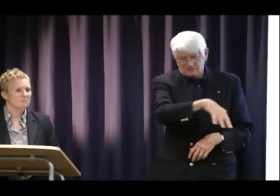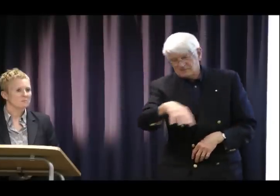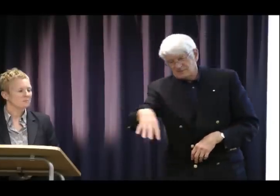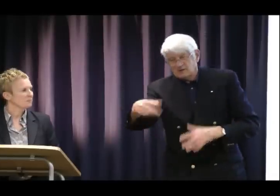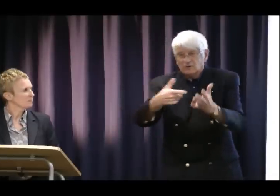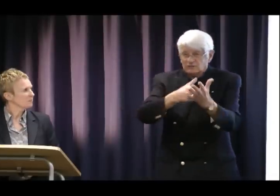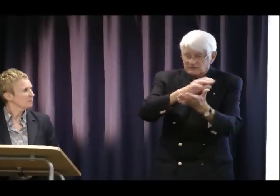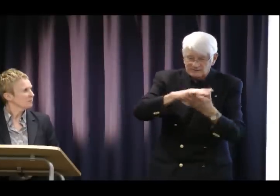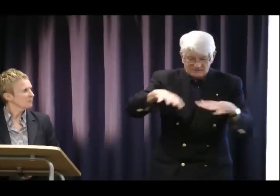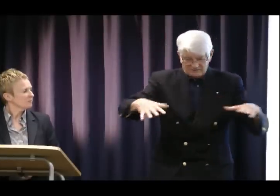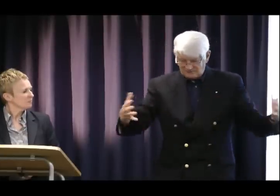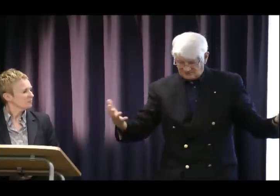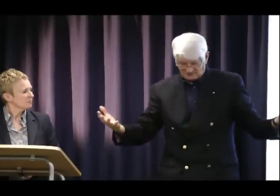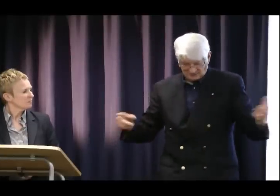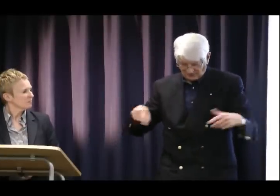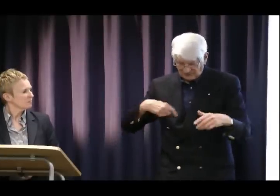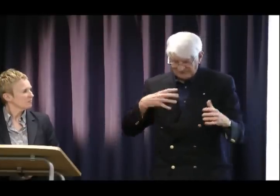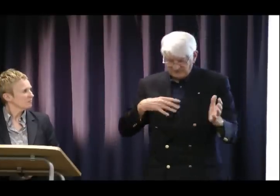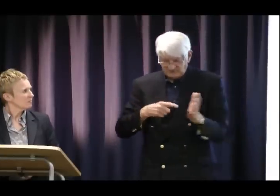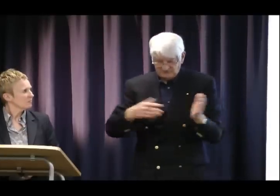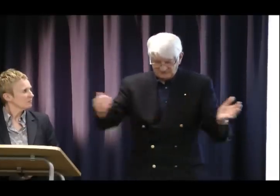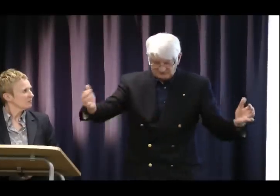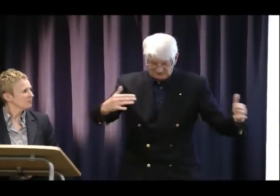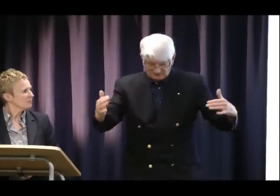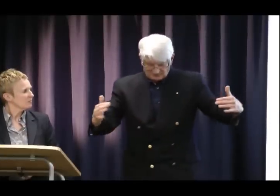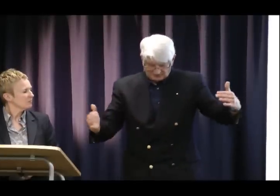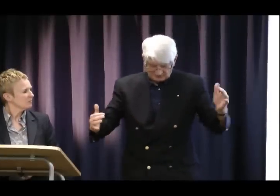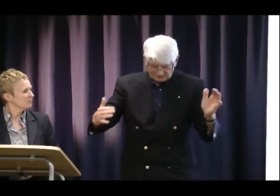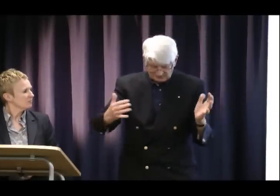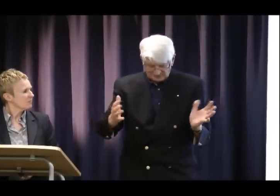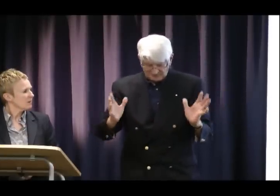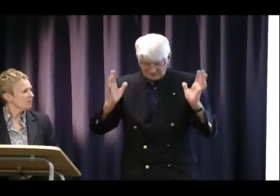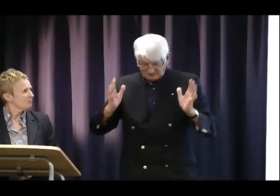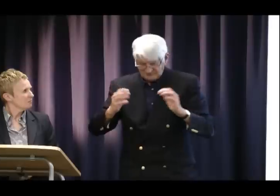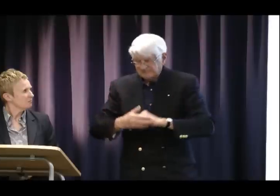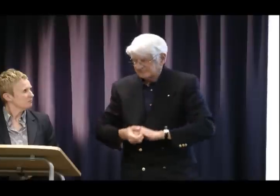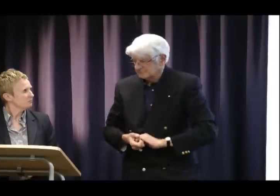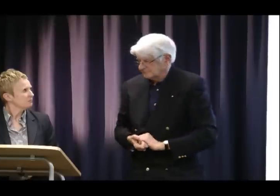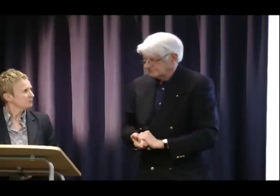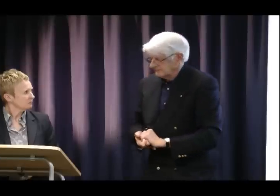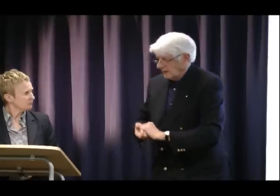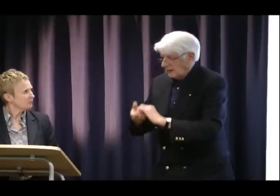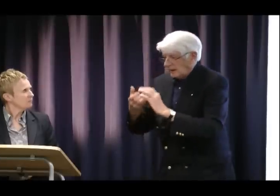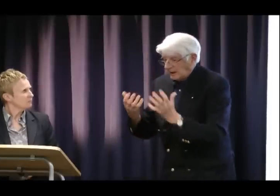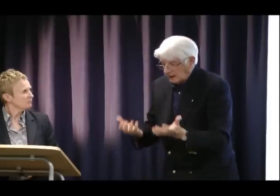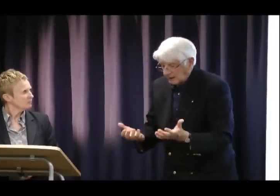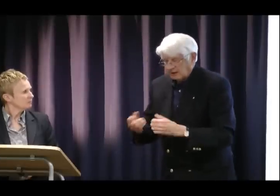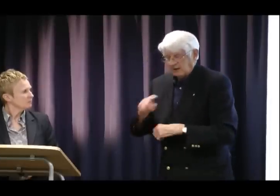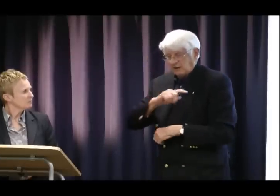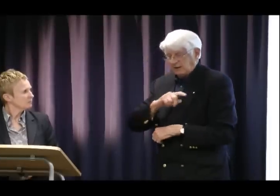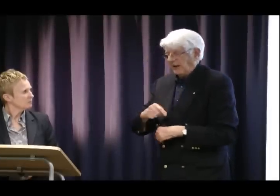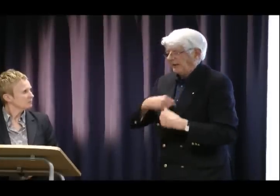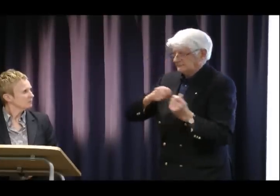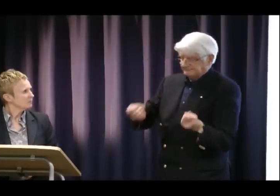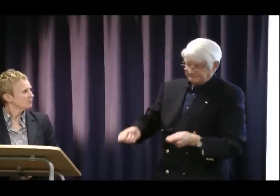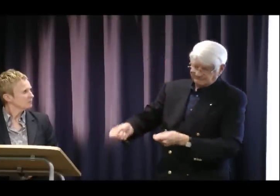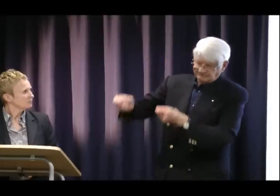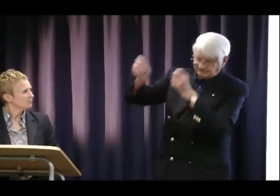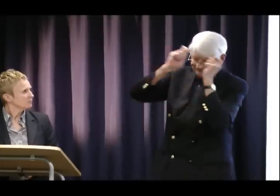Q, we've got to think about all these other aspects that have been raised tonight, and how do we bring it all together?